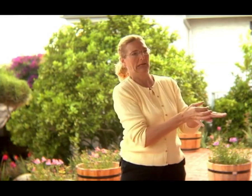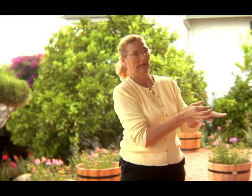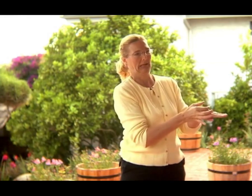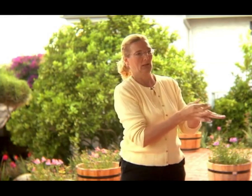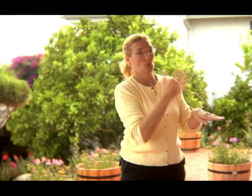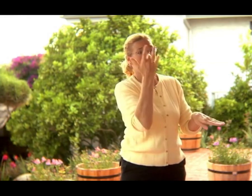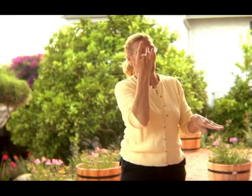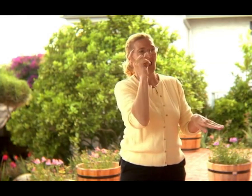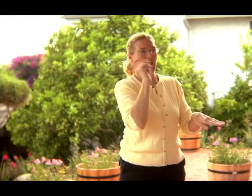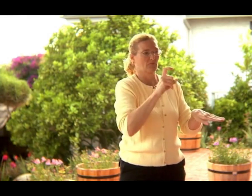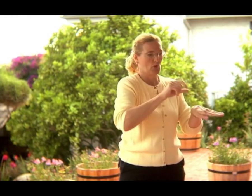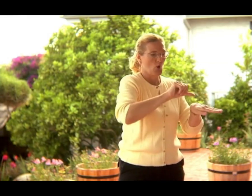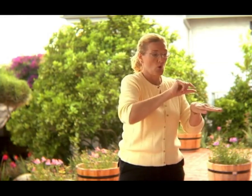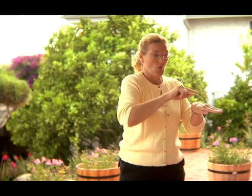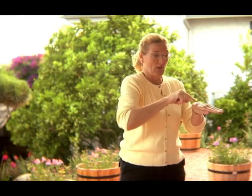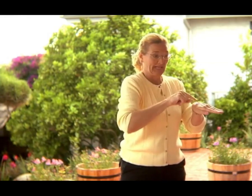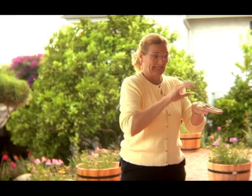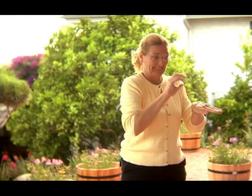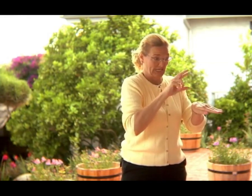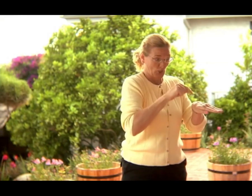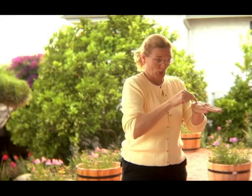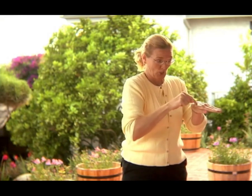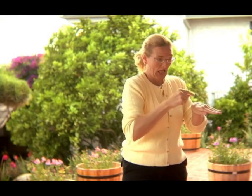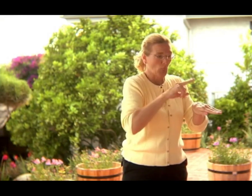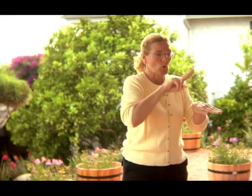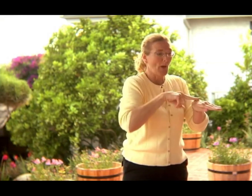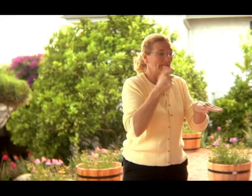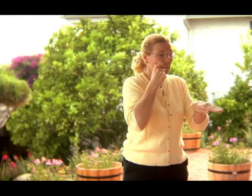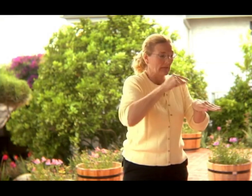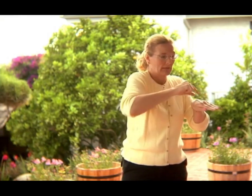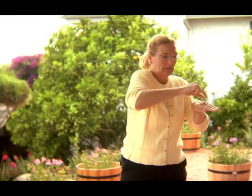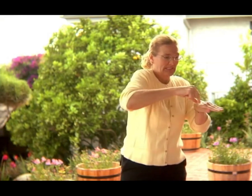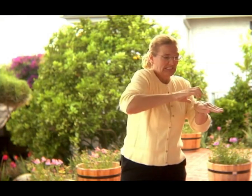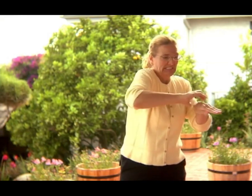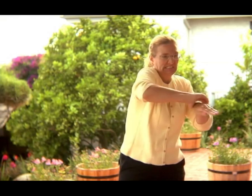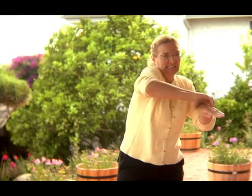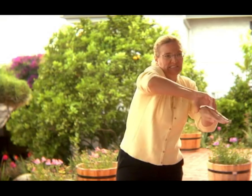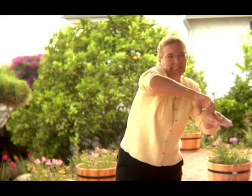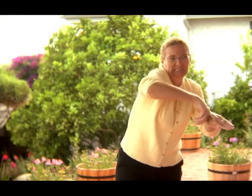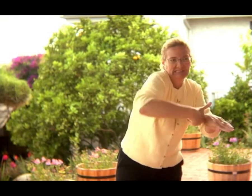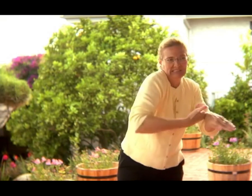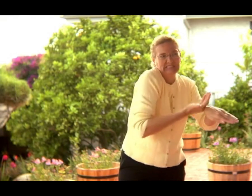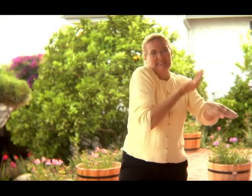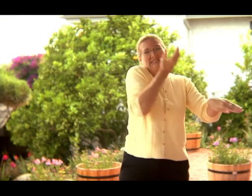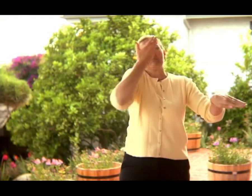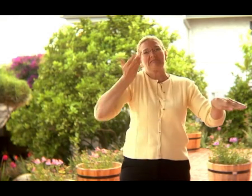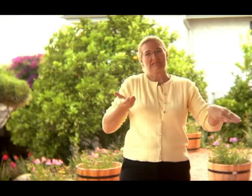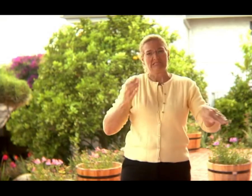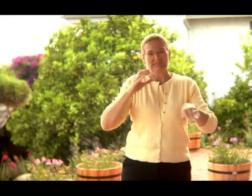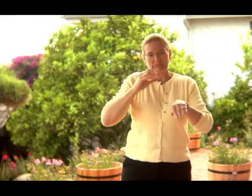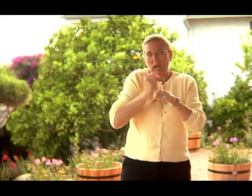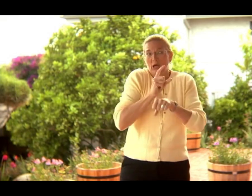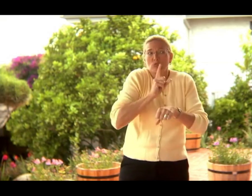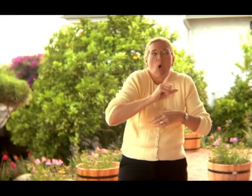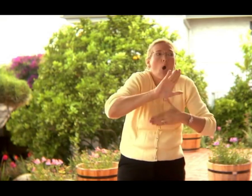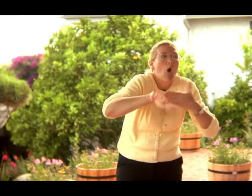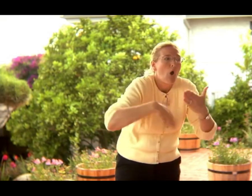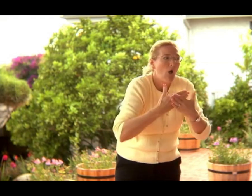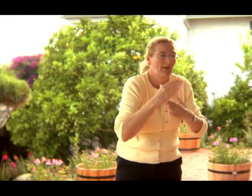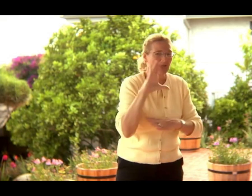Therefore, your scar will usually be a little bigger than the skin cancer because you have to take some normal skin to make sure all of the cancer cells are